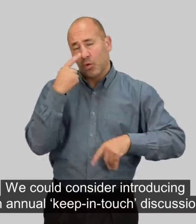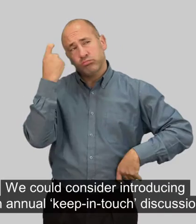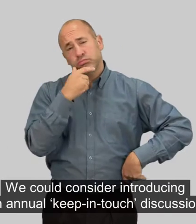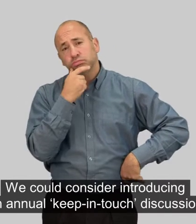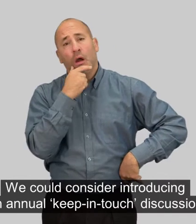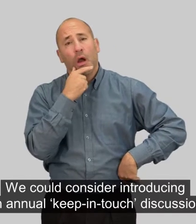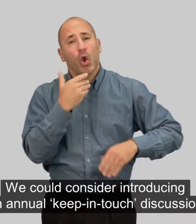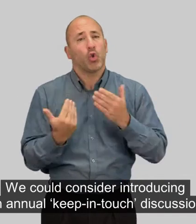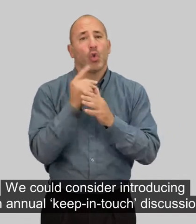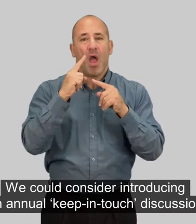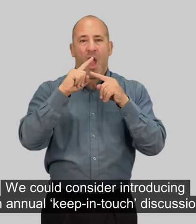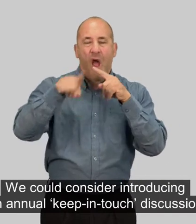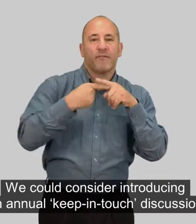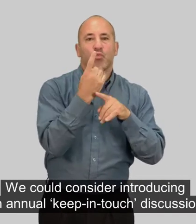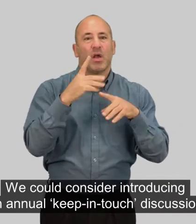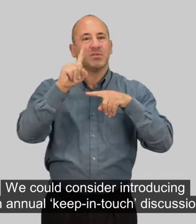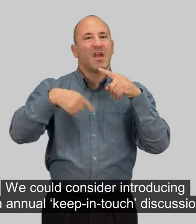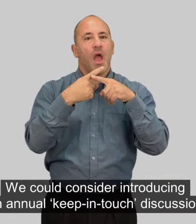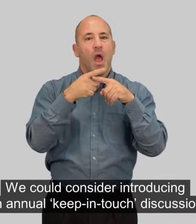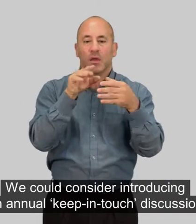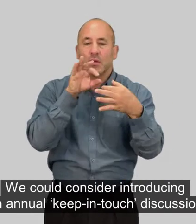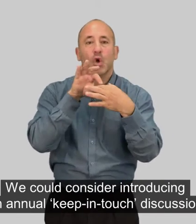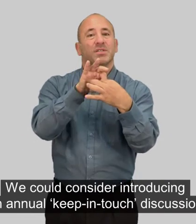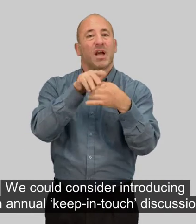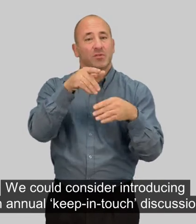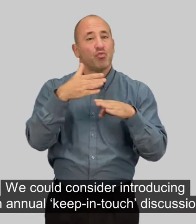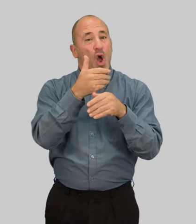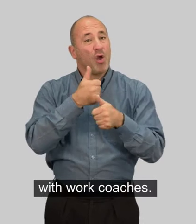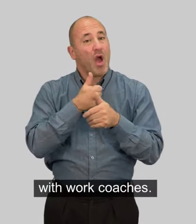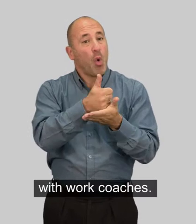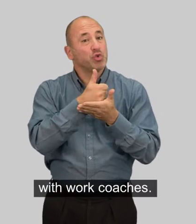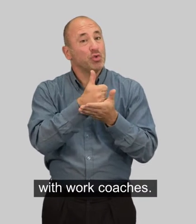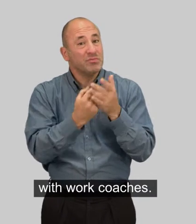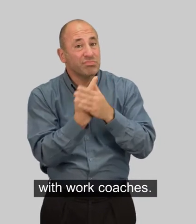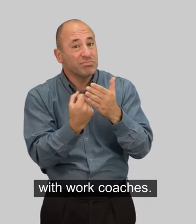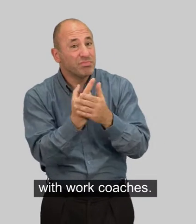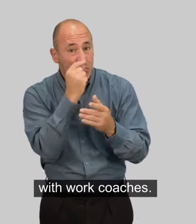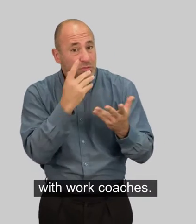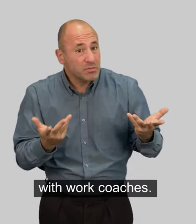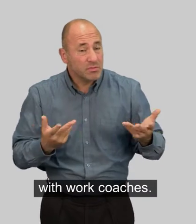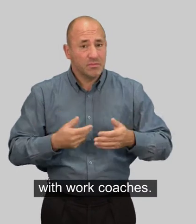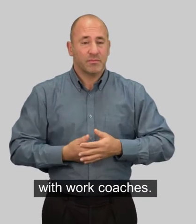We could consider introducing an annual Keep in Touch discussion with work coaches.